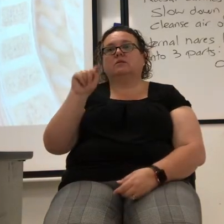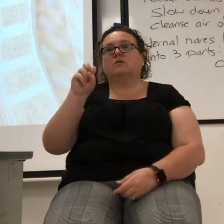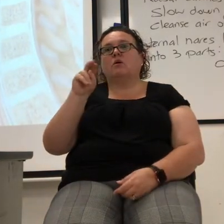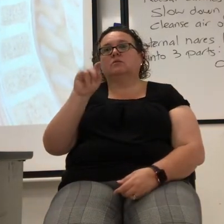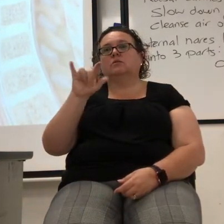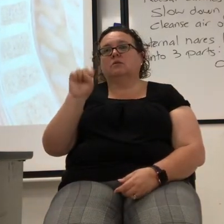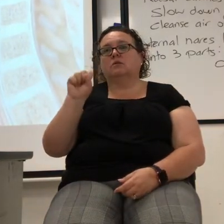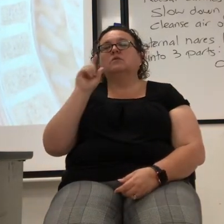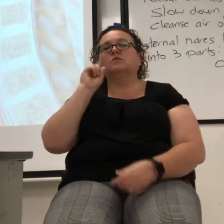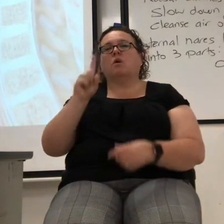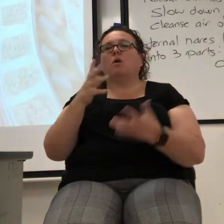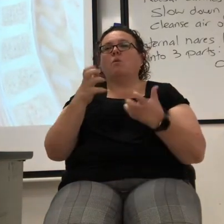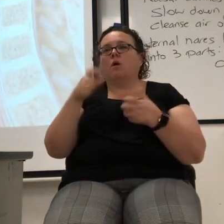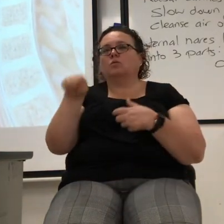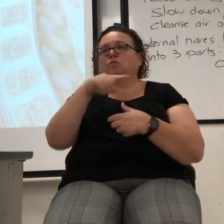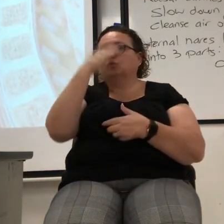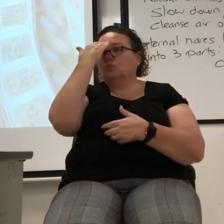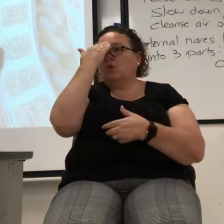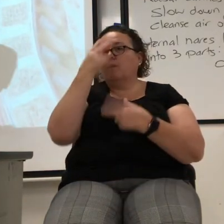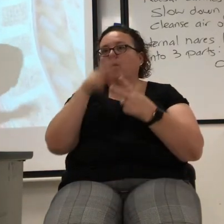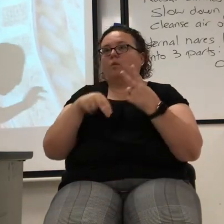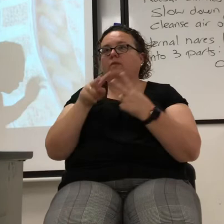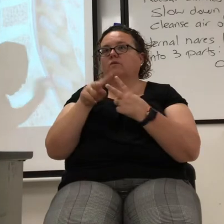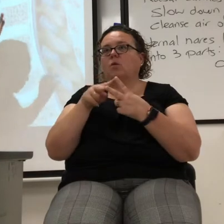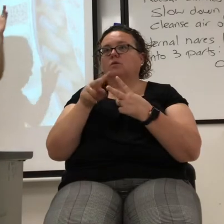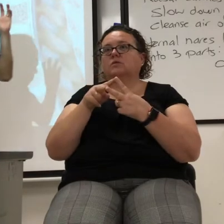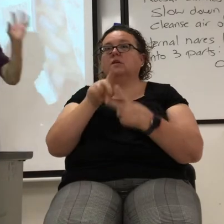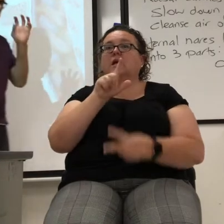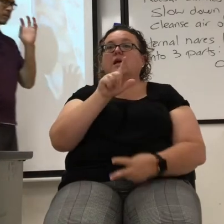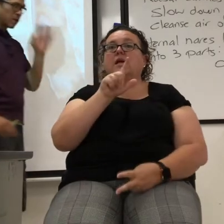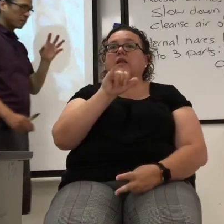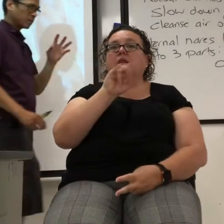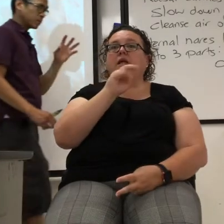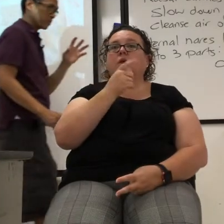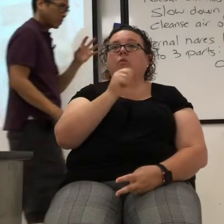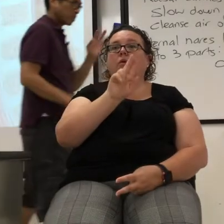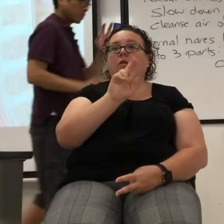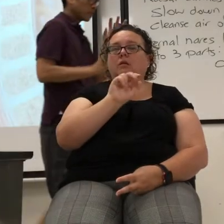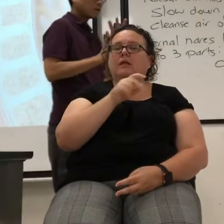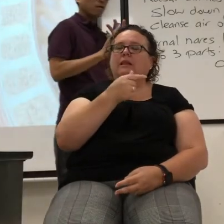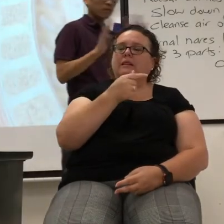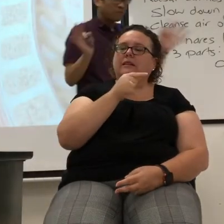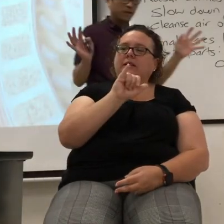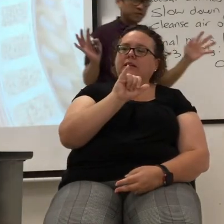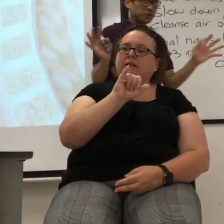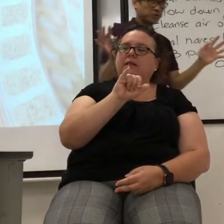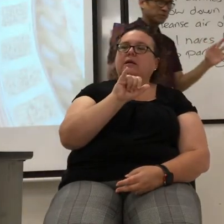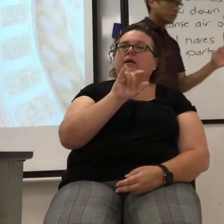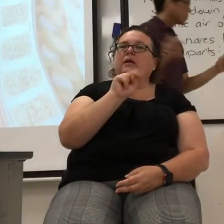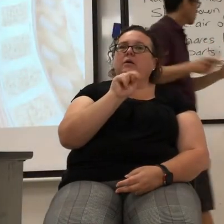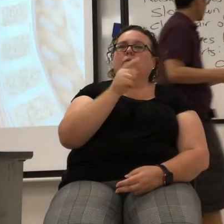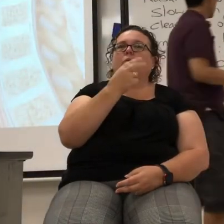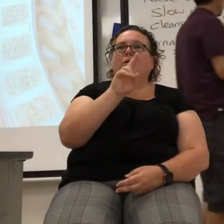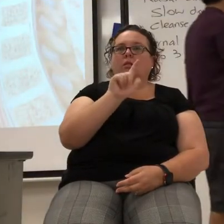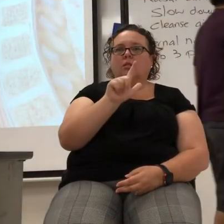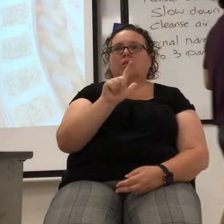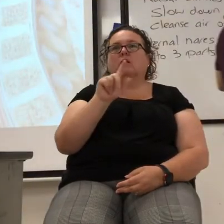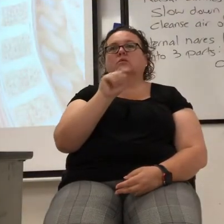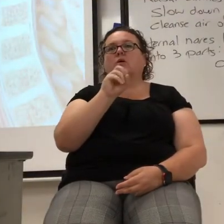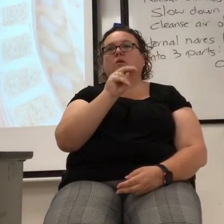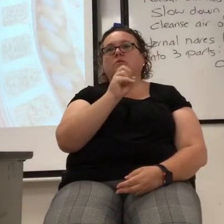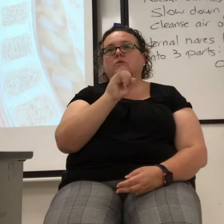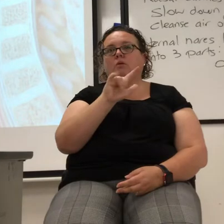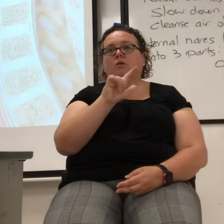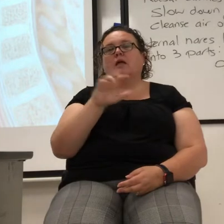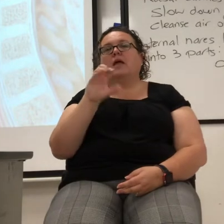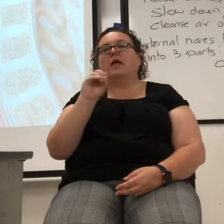two lingual tissues there. Lingual tonsil, palatine tonsil. It's all lymphoid tissue.